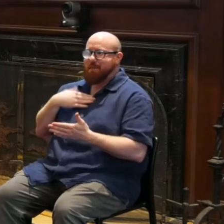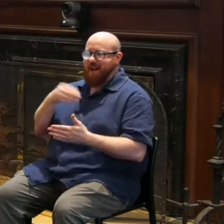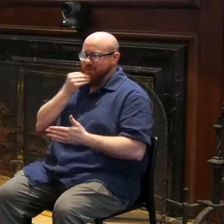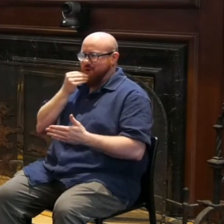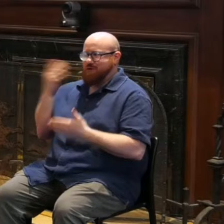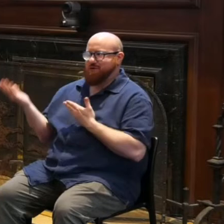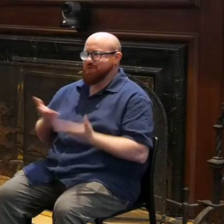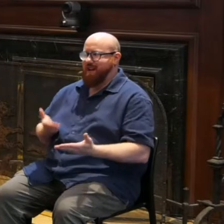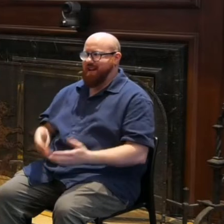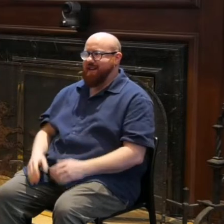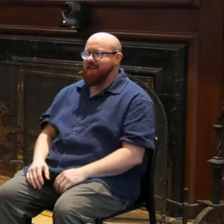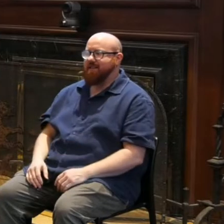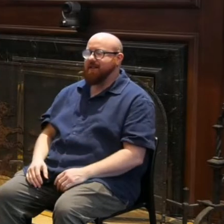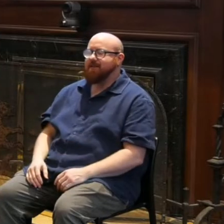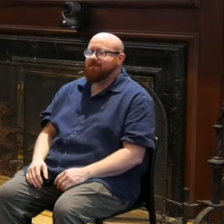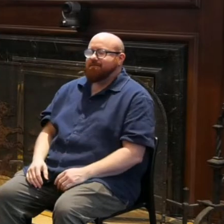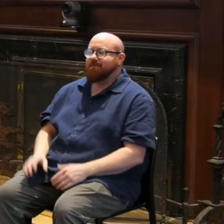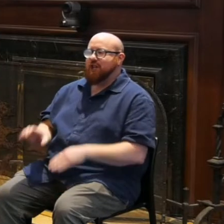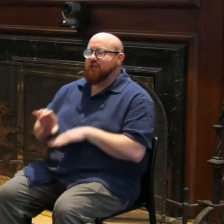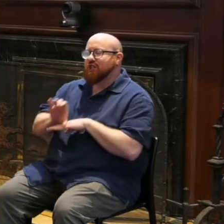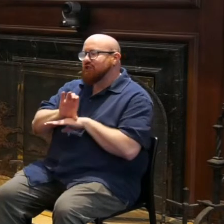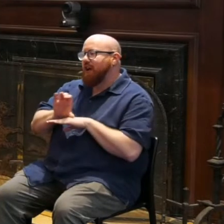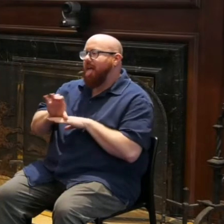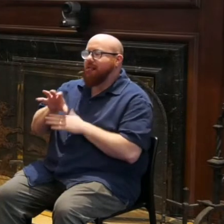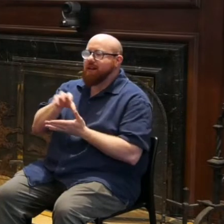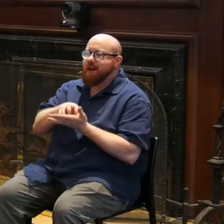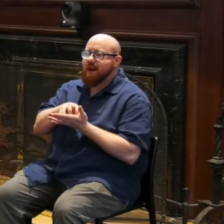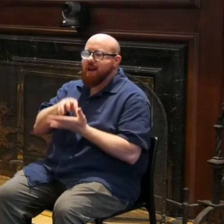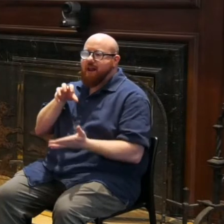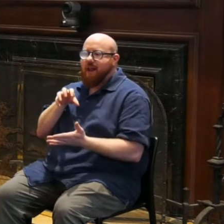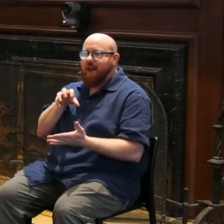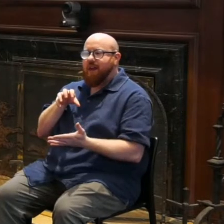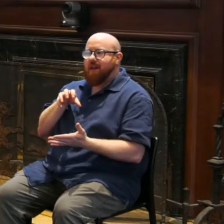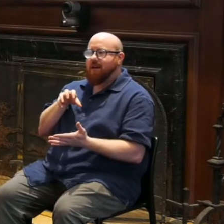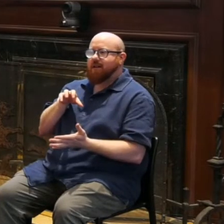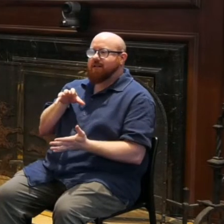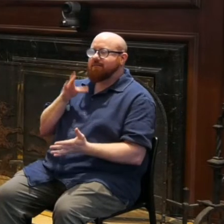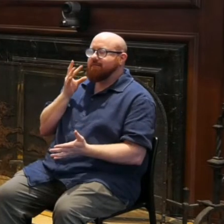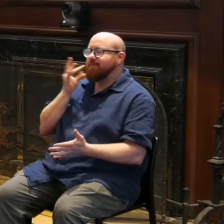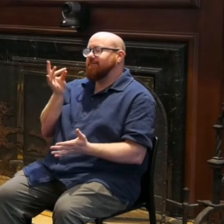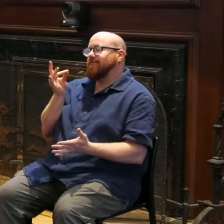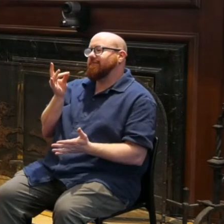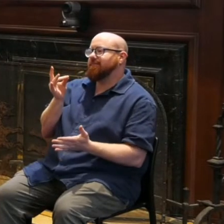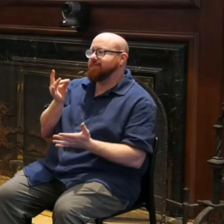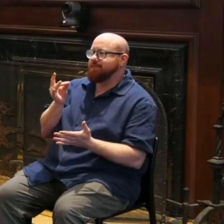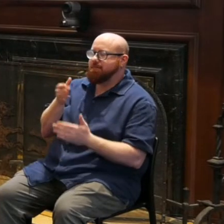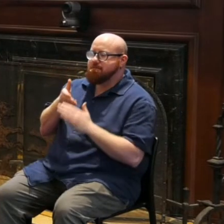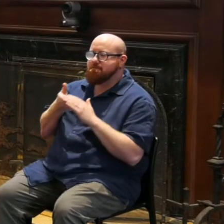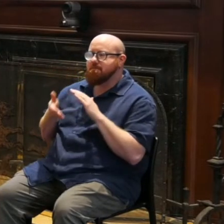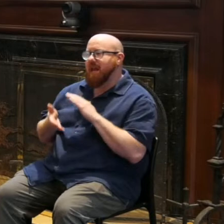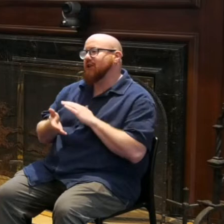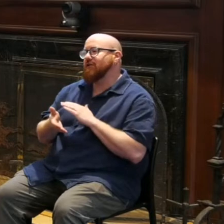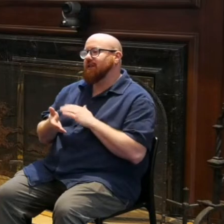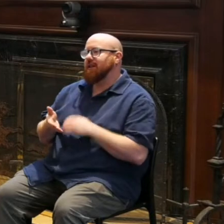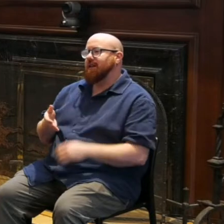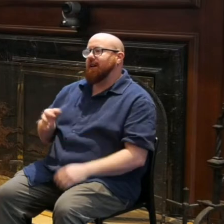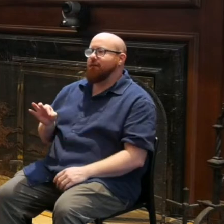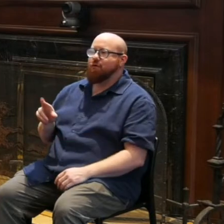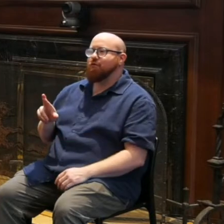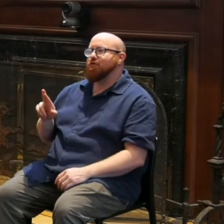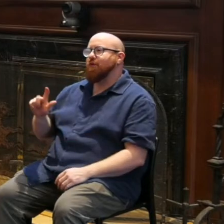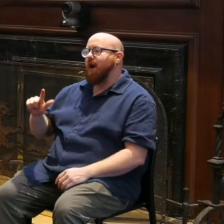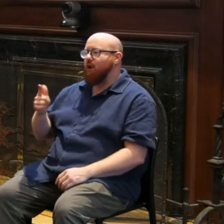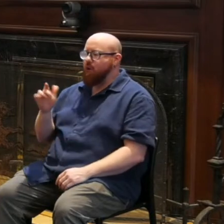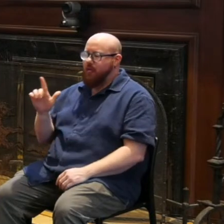And gooey chocolate cake and pastries. Oh, the rugula.